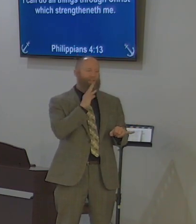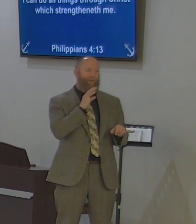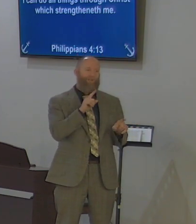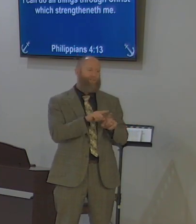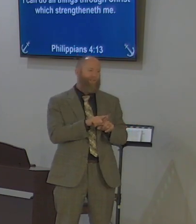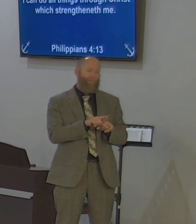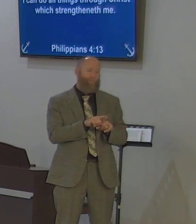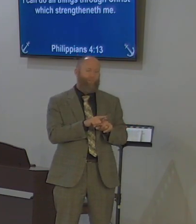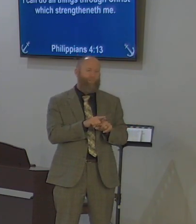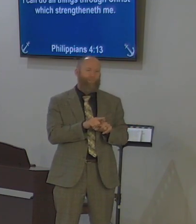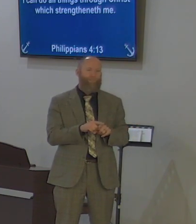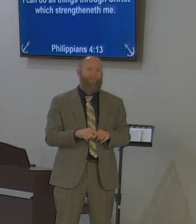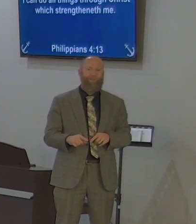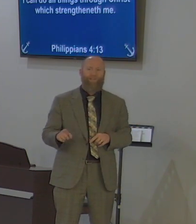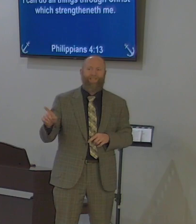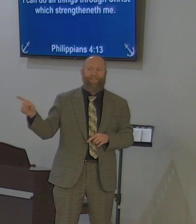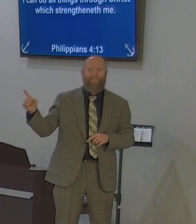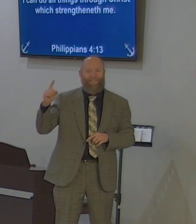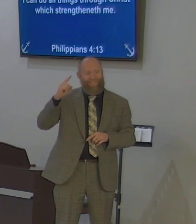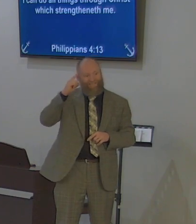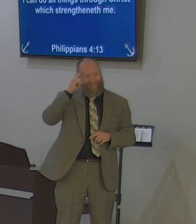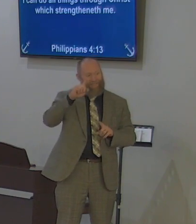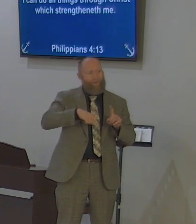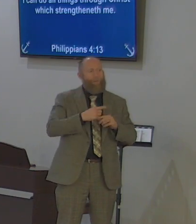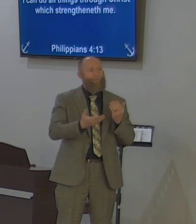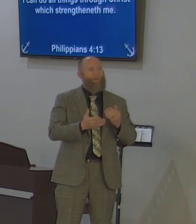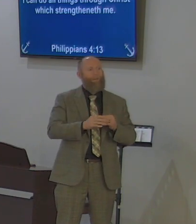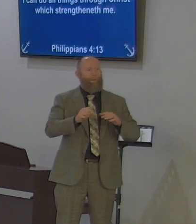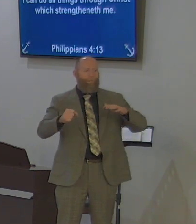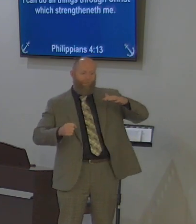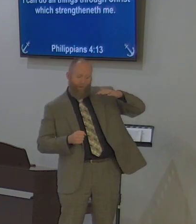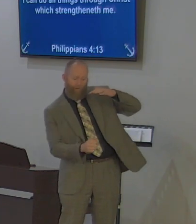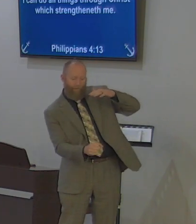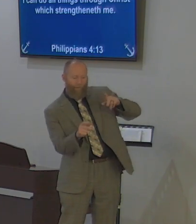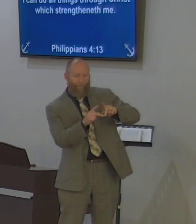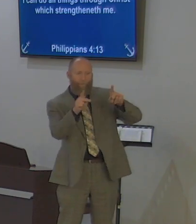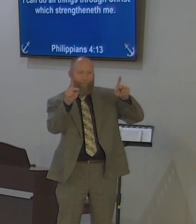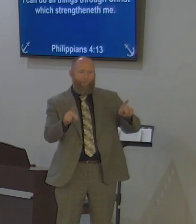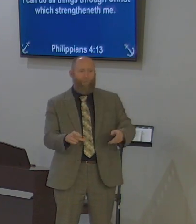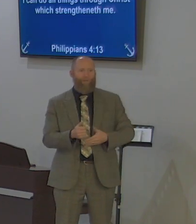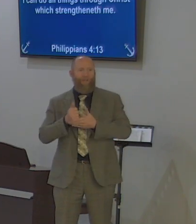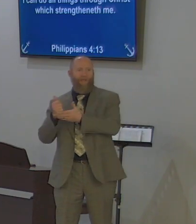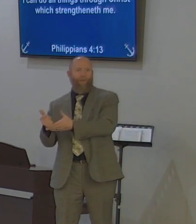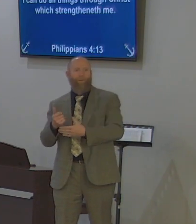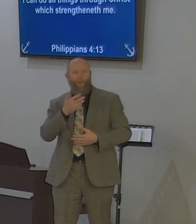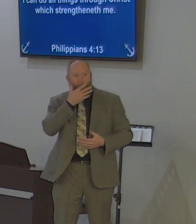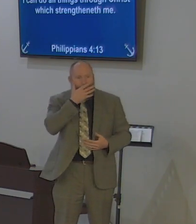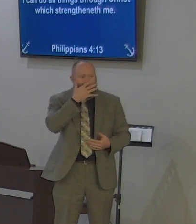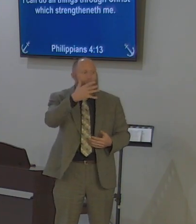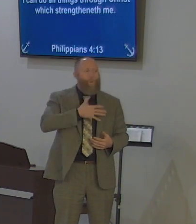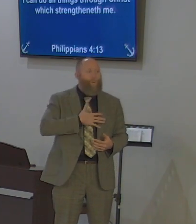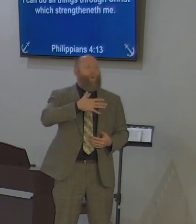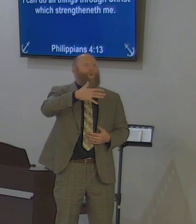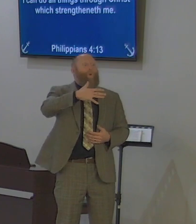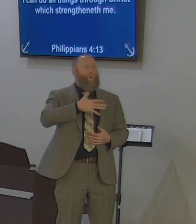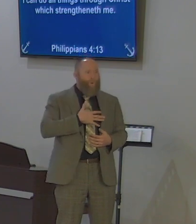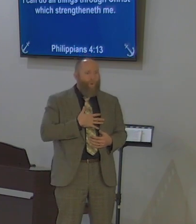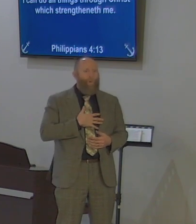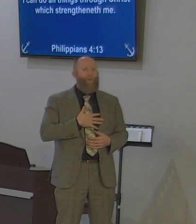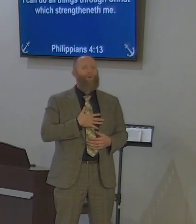I'm thinking about putting one under the pulpit someday in case I get carried away. Might need a little shot of juice. That's not what this is.